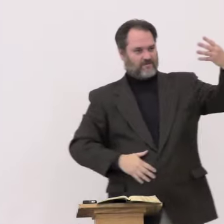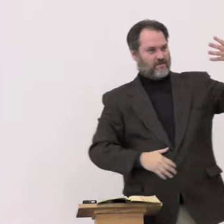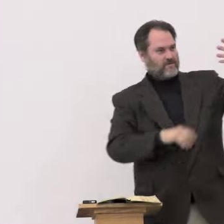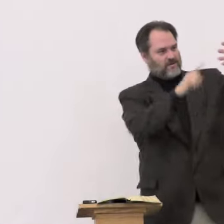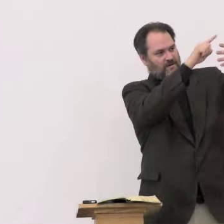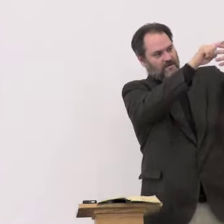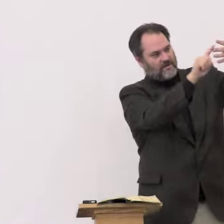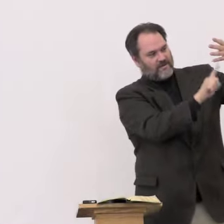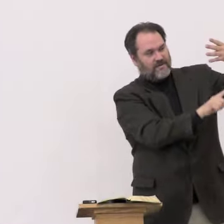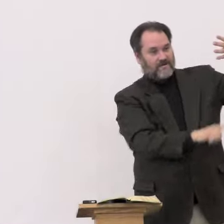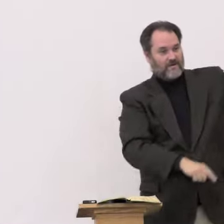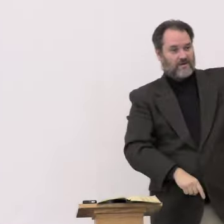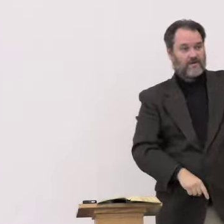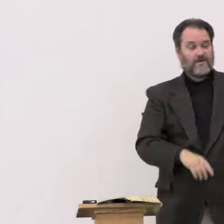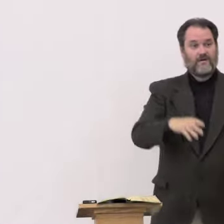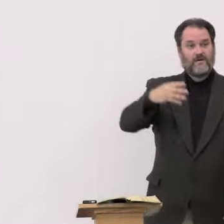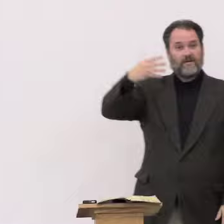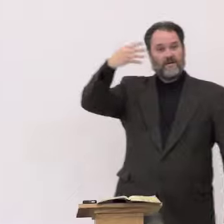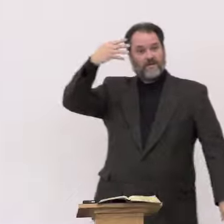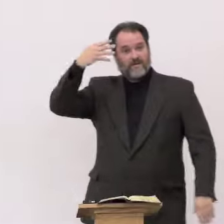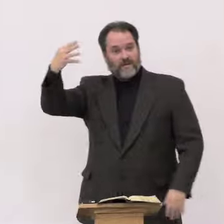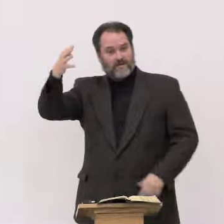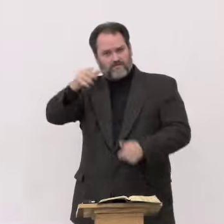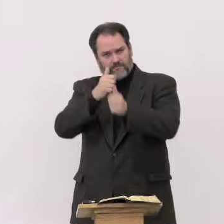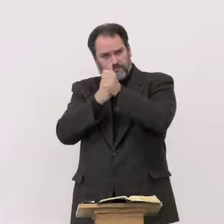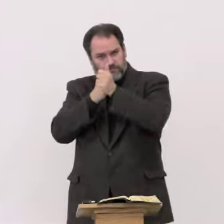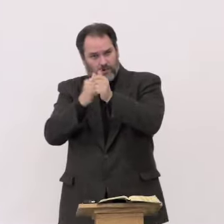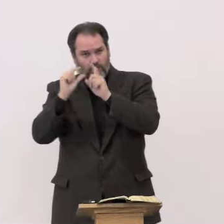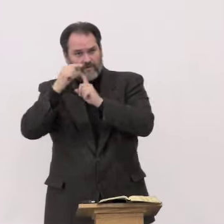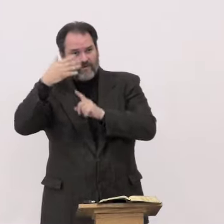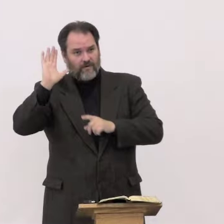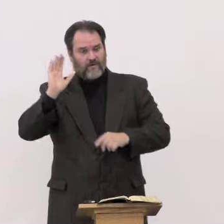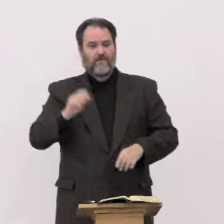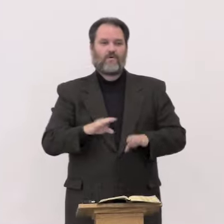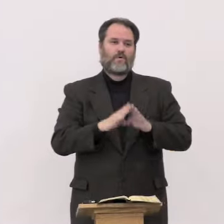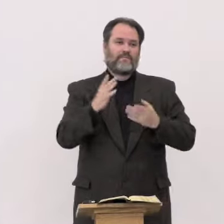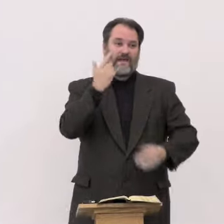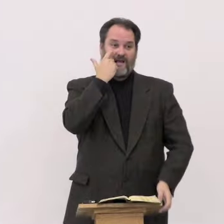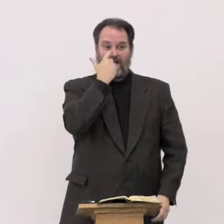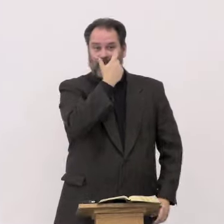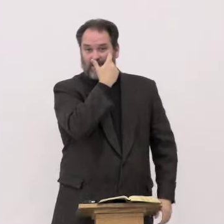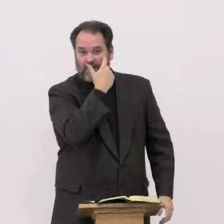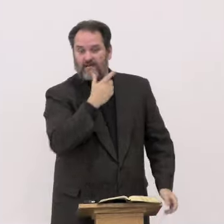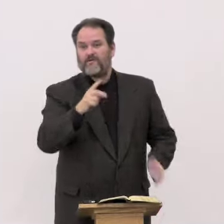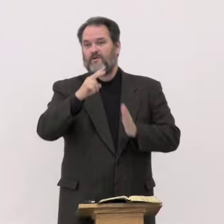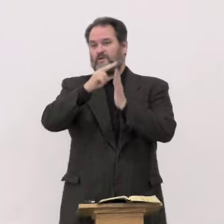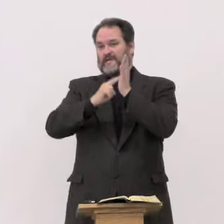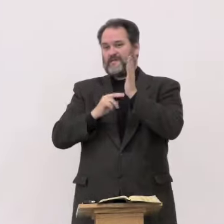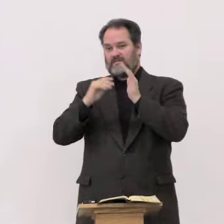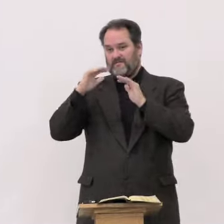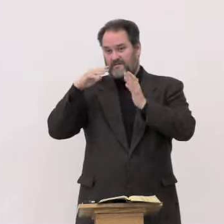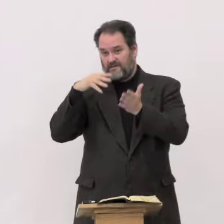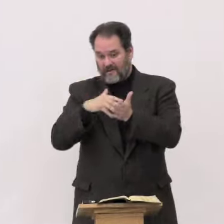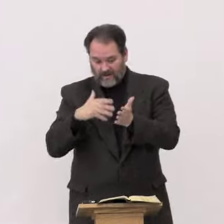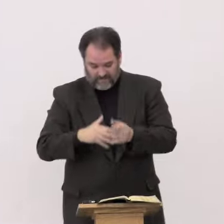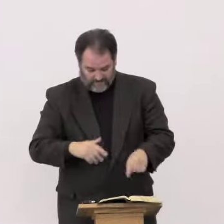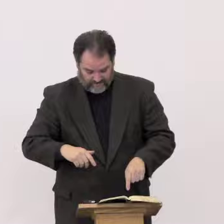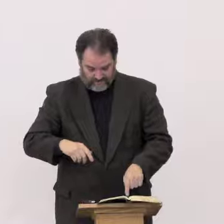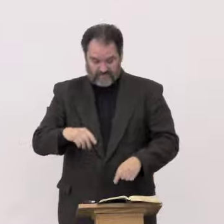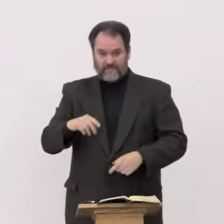foolish, you're going to be destroyed. Four things you follow, open up your eyes instead of being